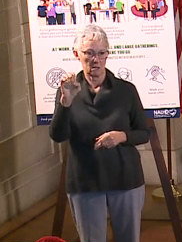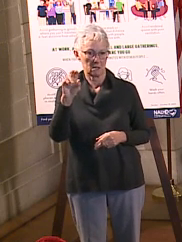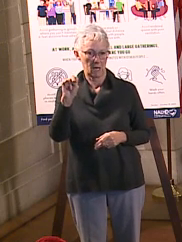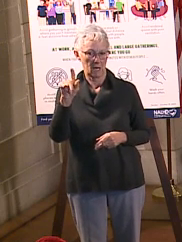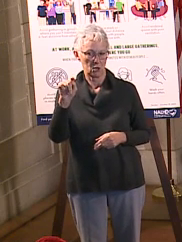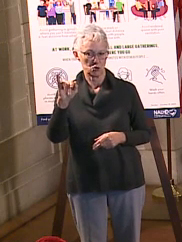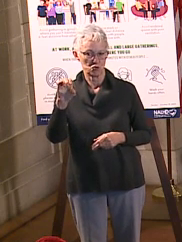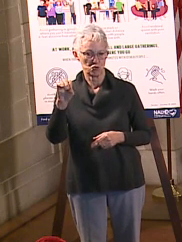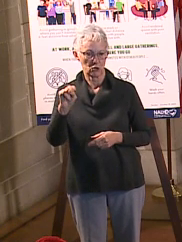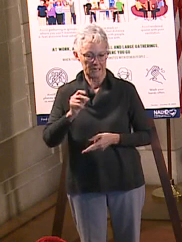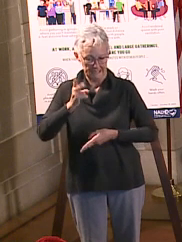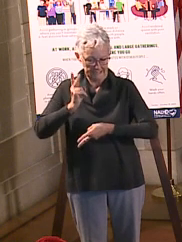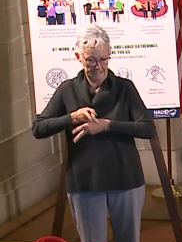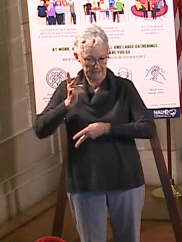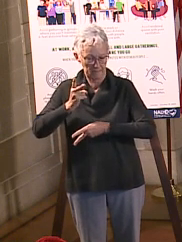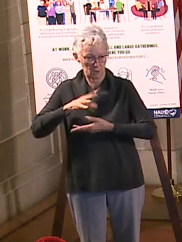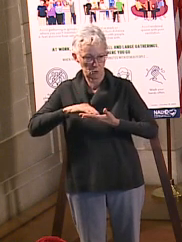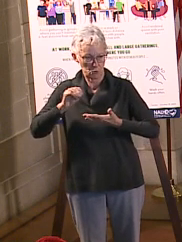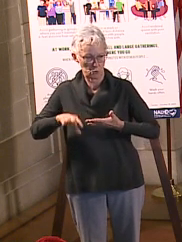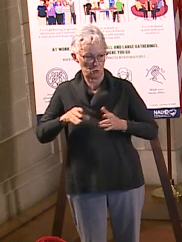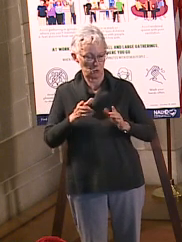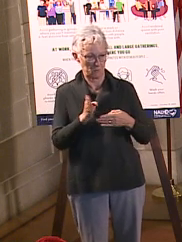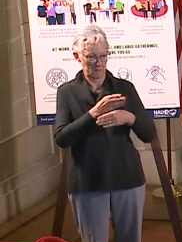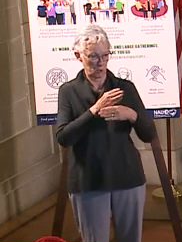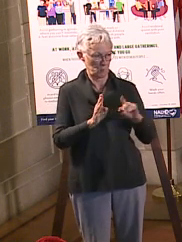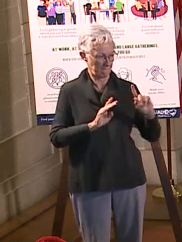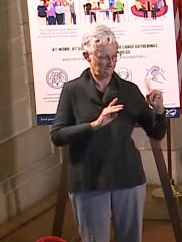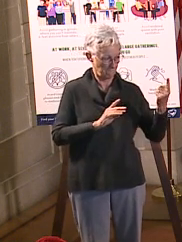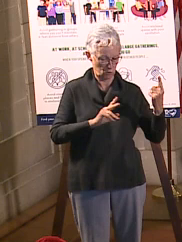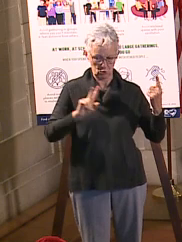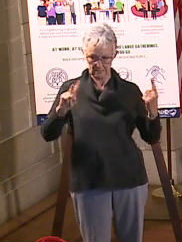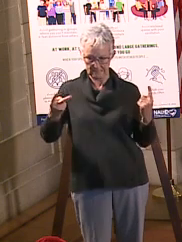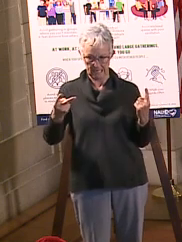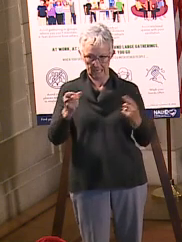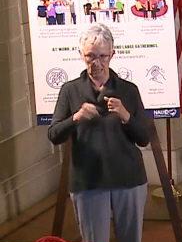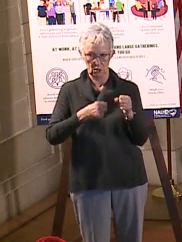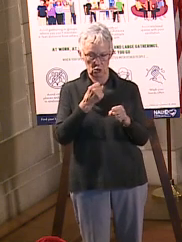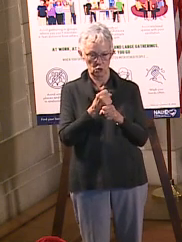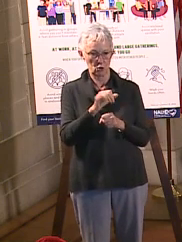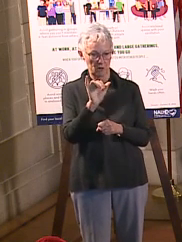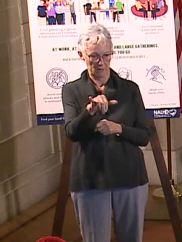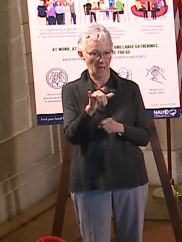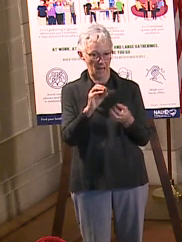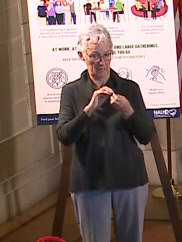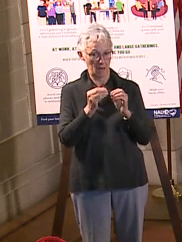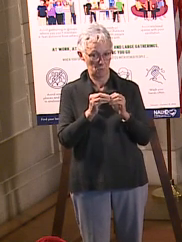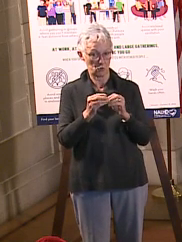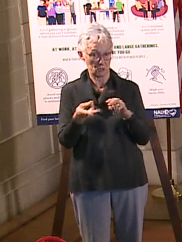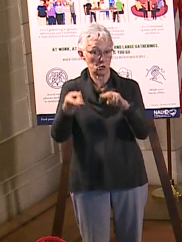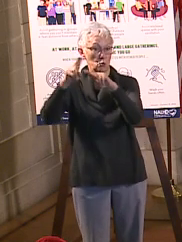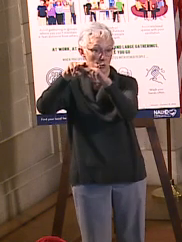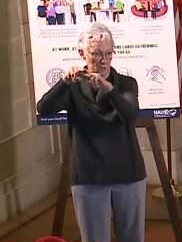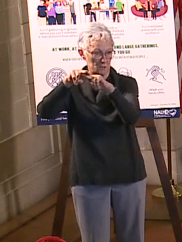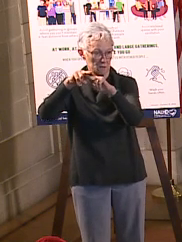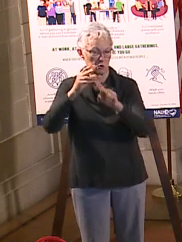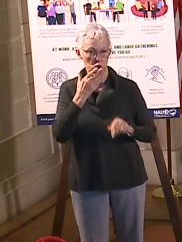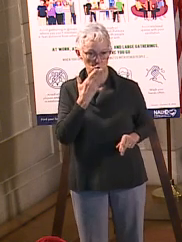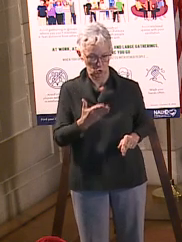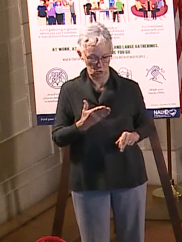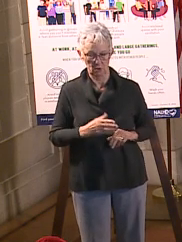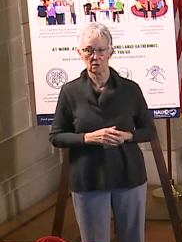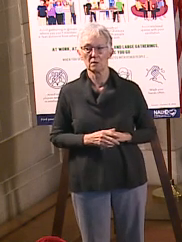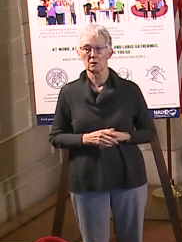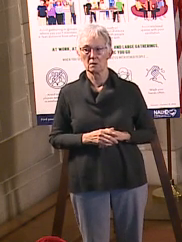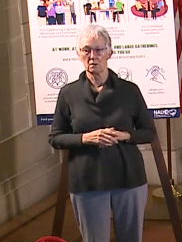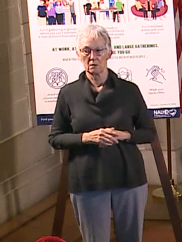and second year, was actually up across our campuses. So our retention numbers were actually good going in here. Now, like I said,